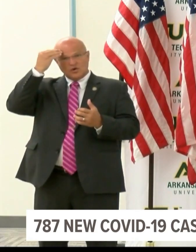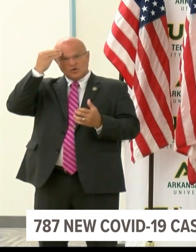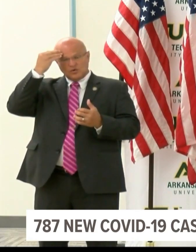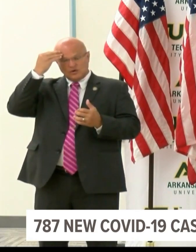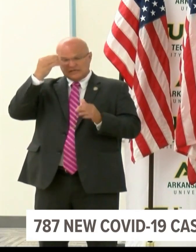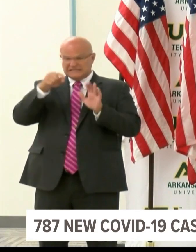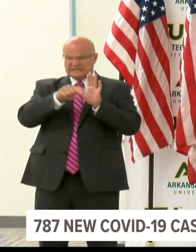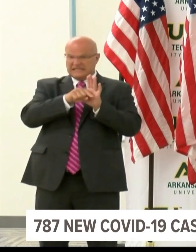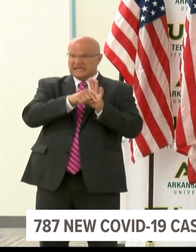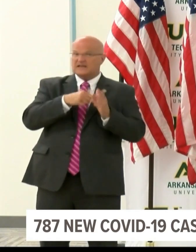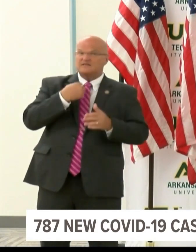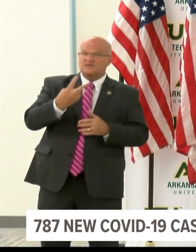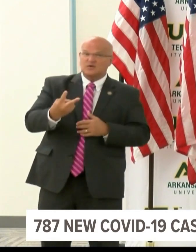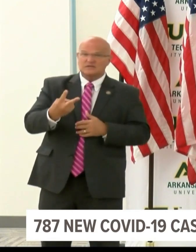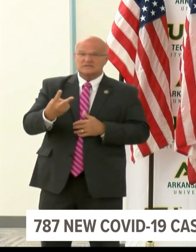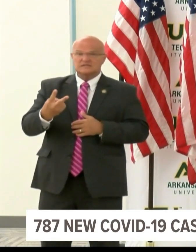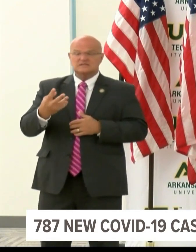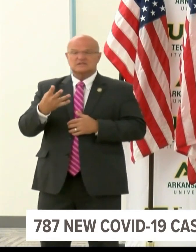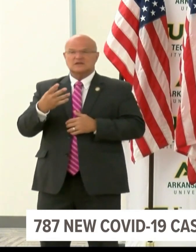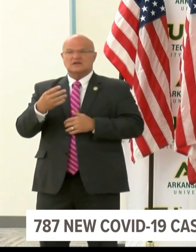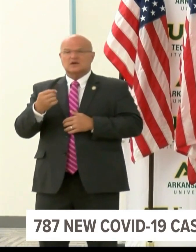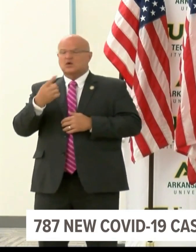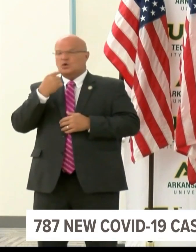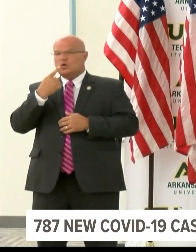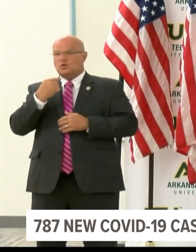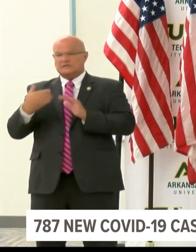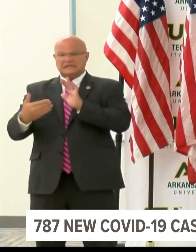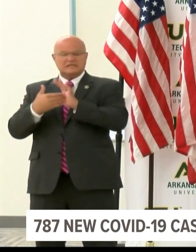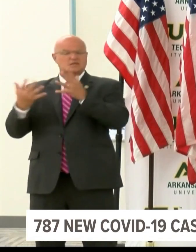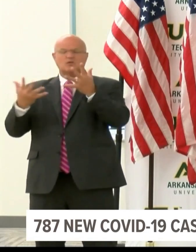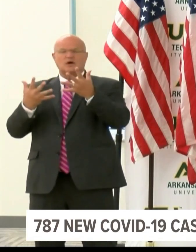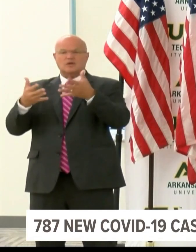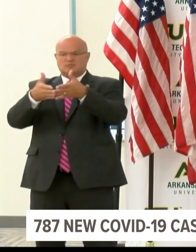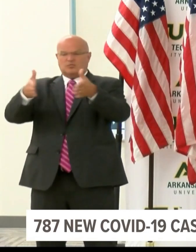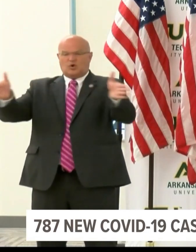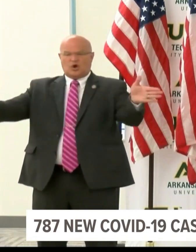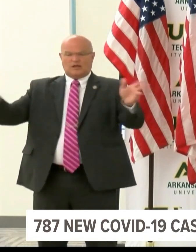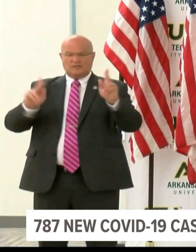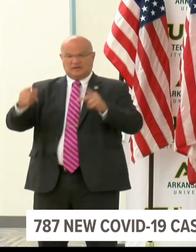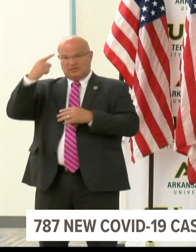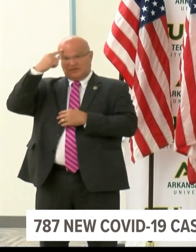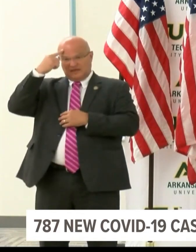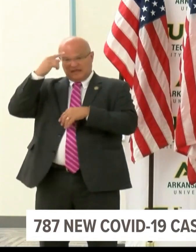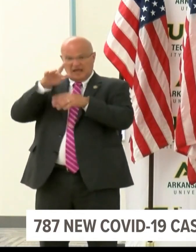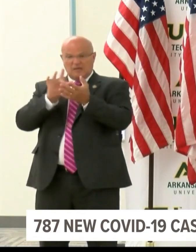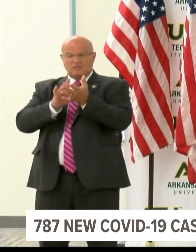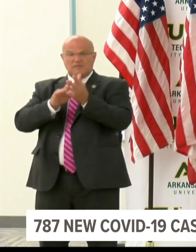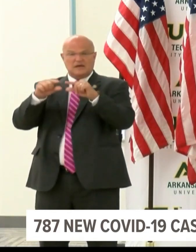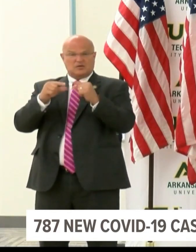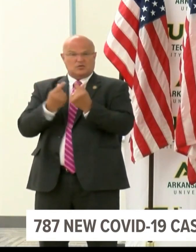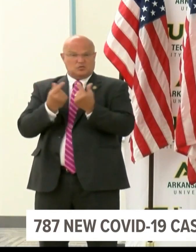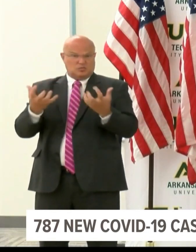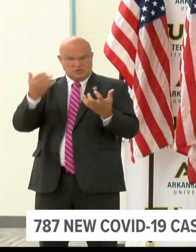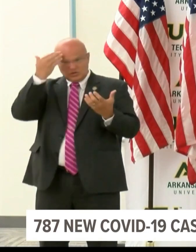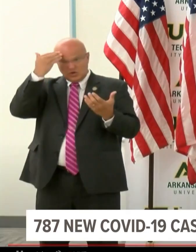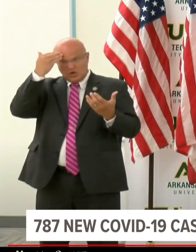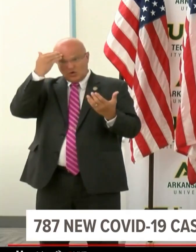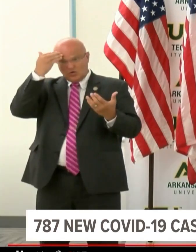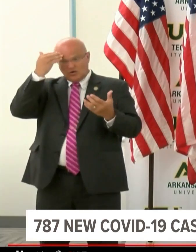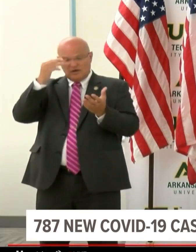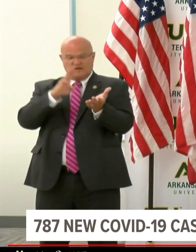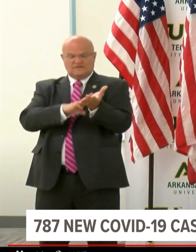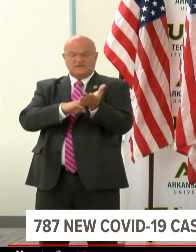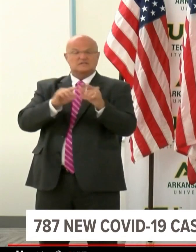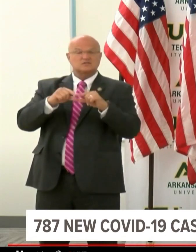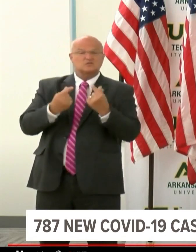voices. I want to know broadly what the thinking of our medical advisory group is, our physicians